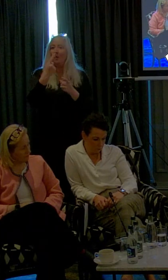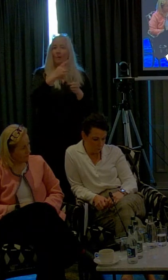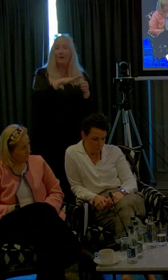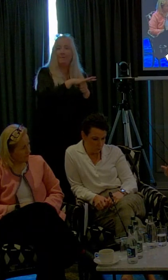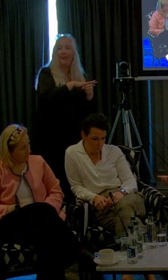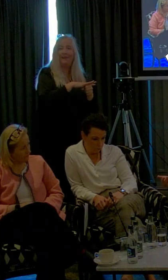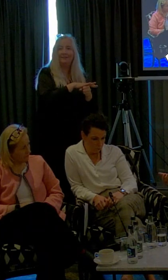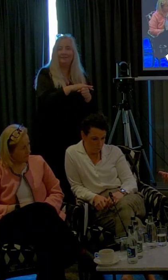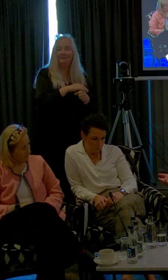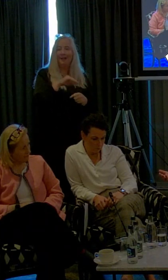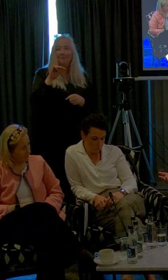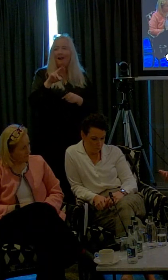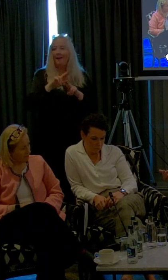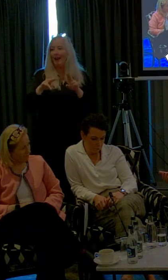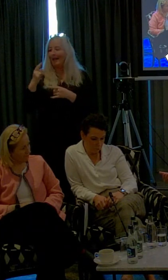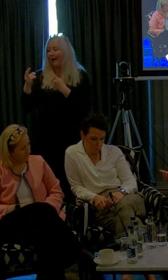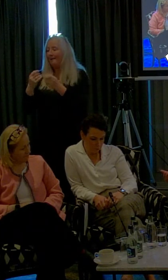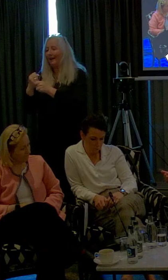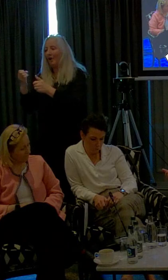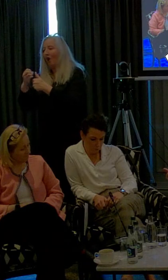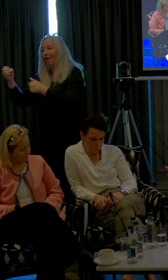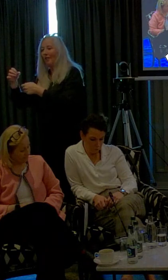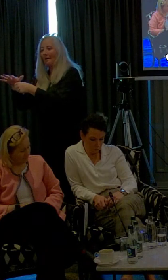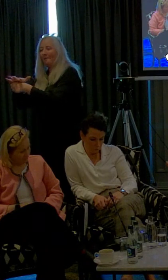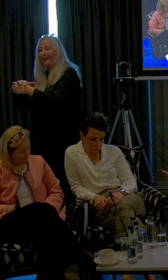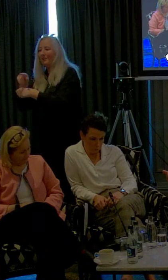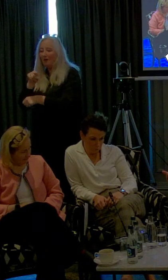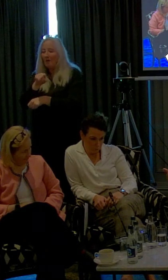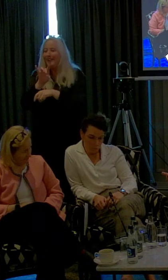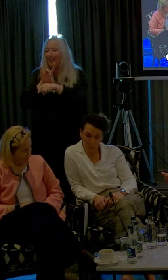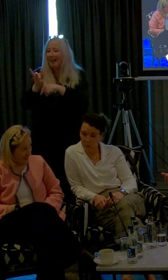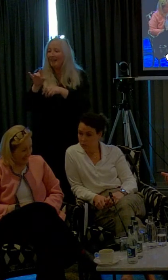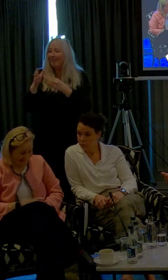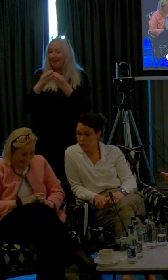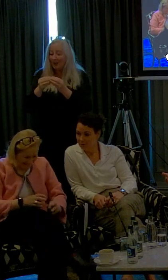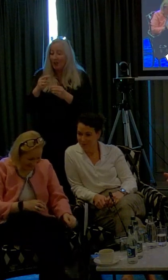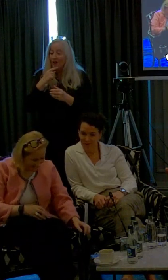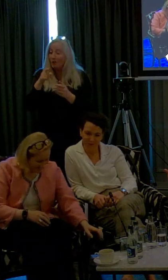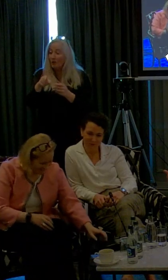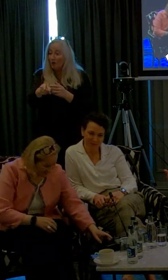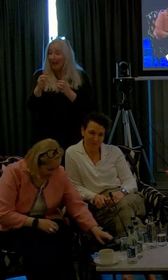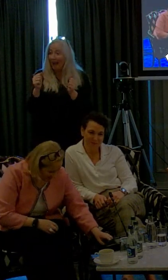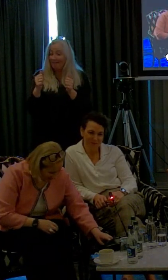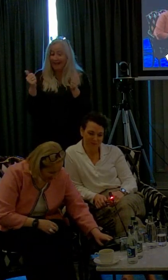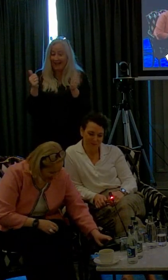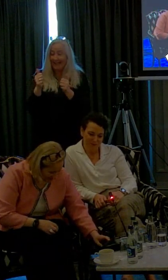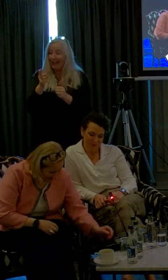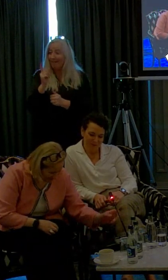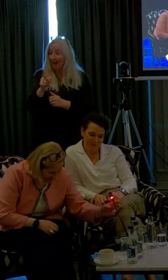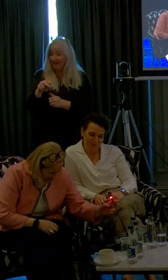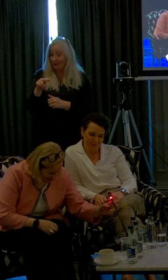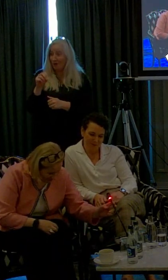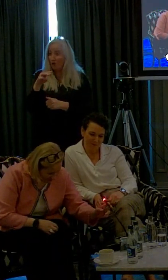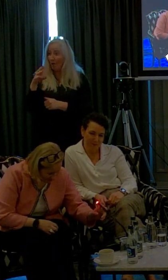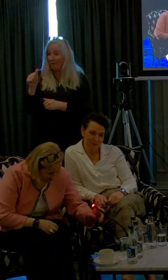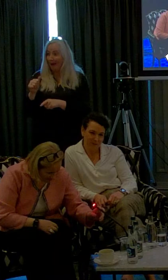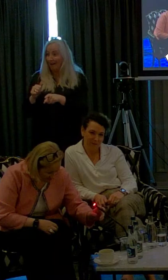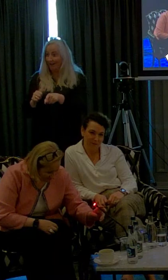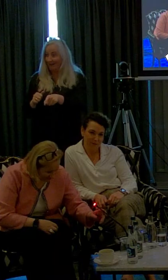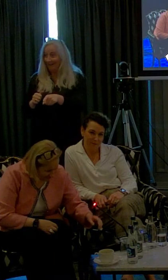I suppose, Norma, it comes in or whatever to maybe some advice that you might give to people that are, you know,